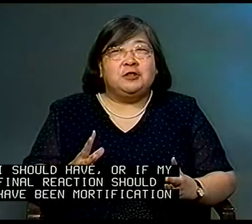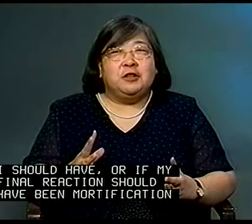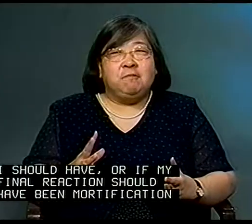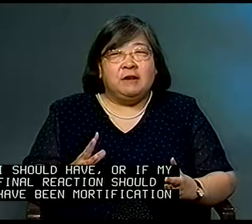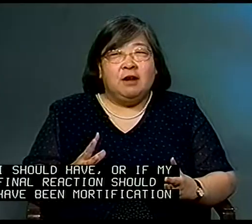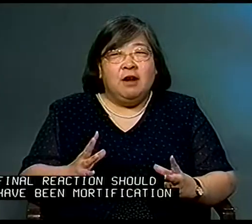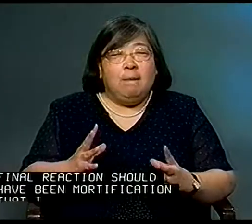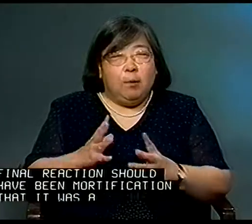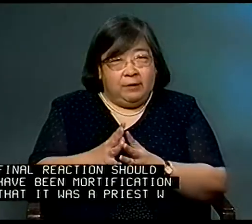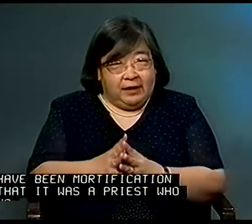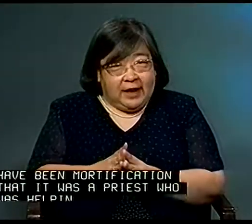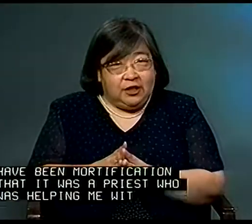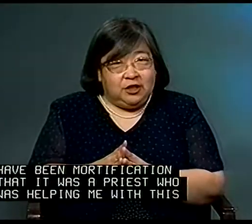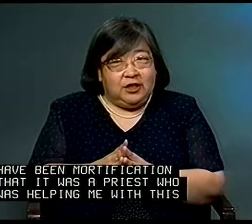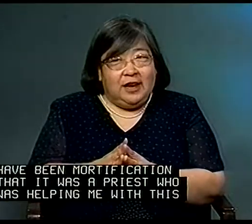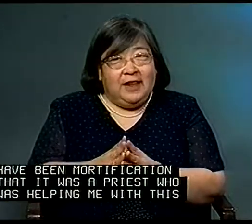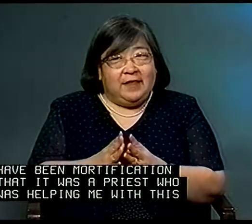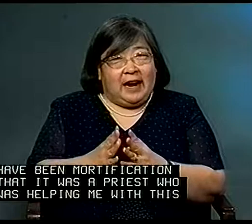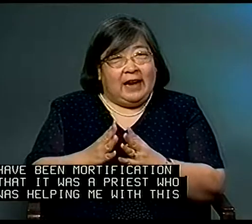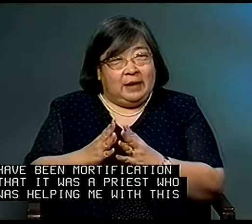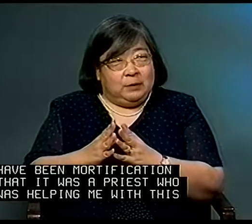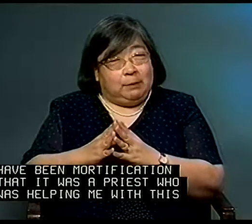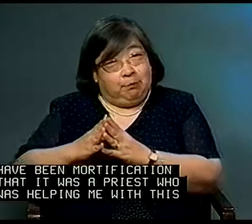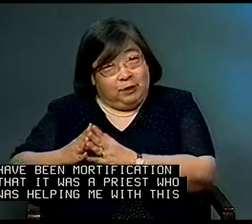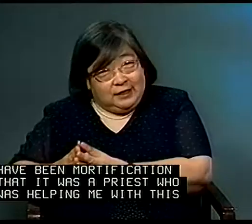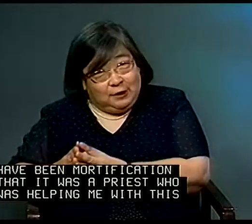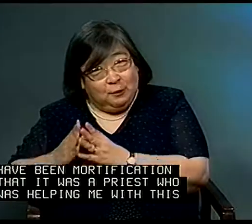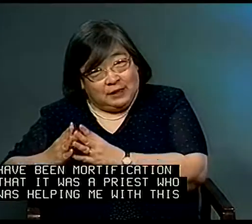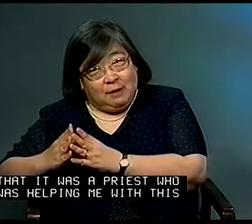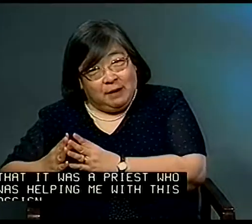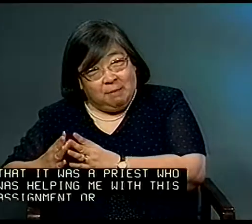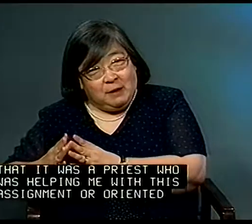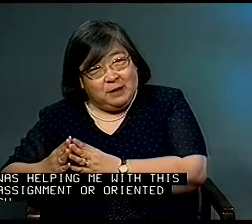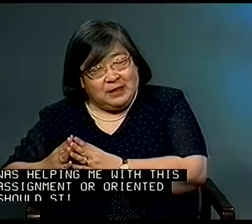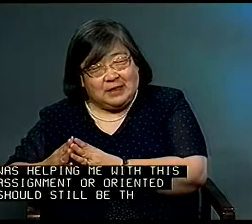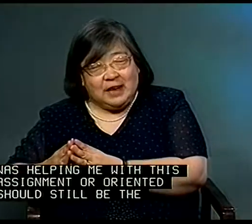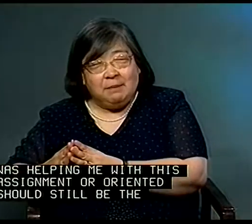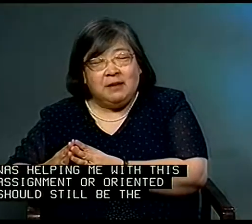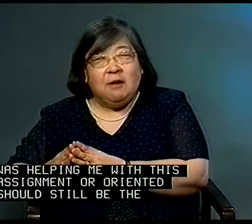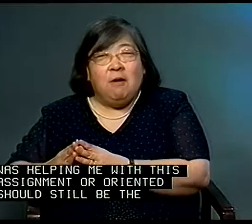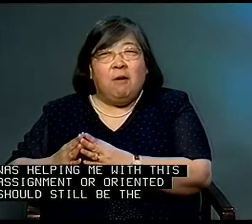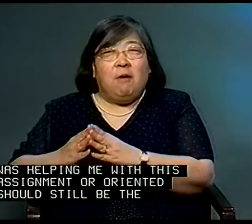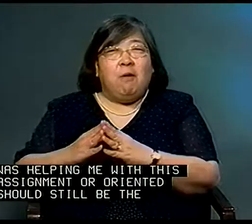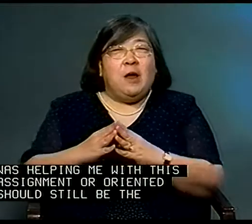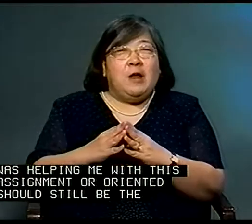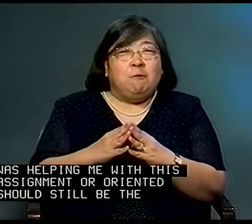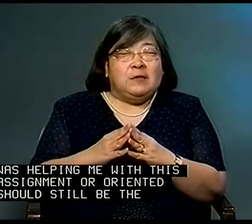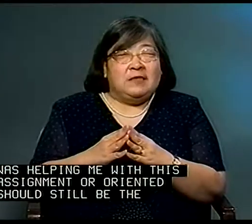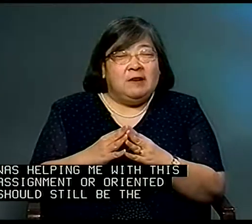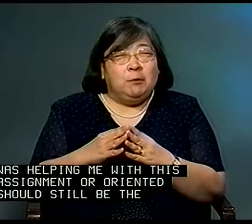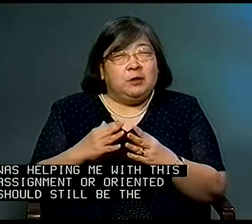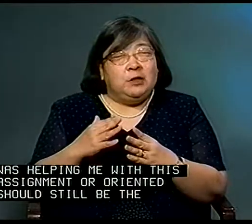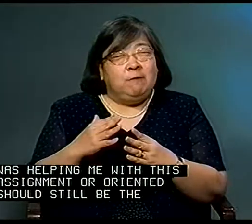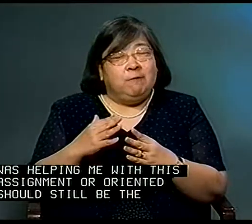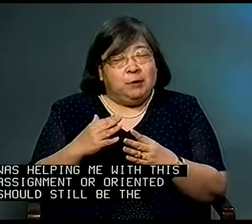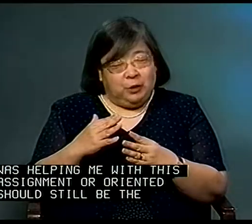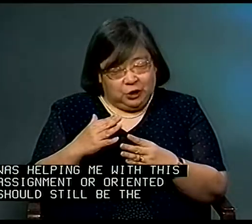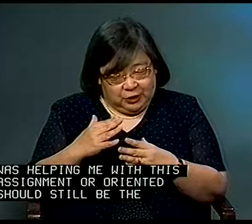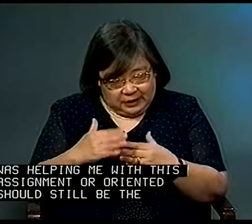should have been mortification that it was a priest who was helping me with this assignment, or if it should still